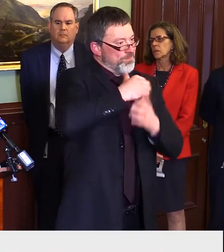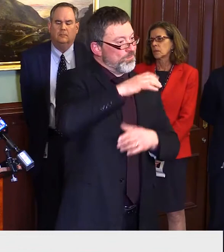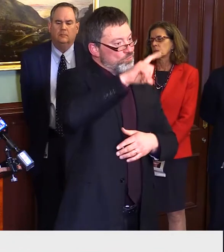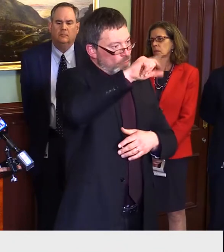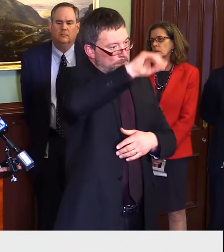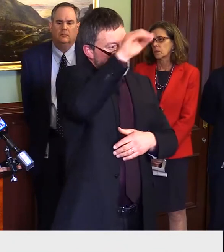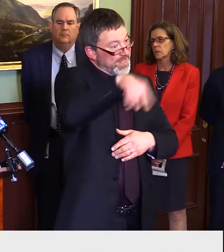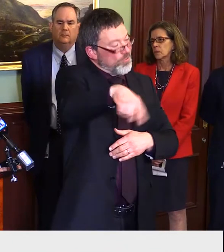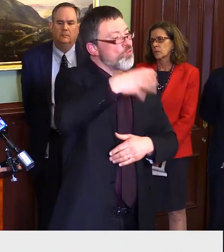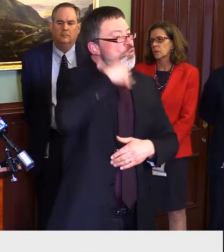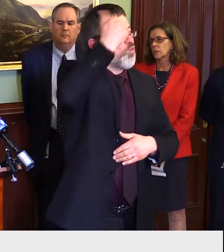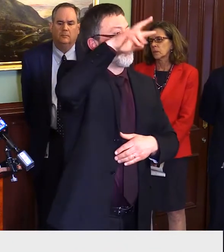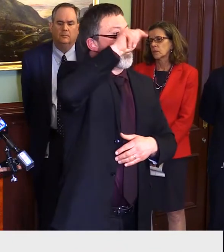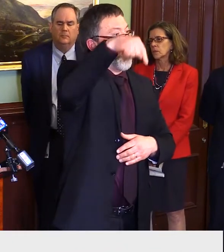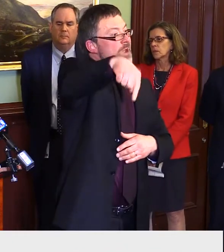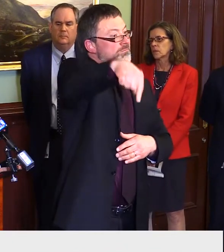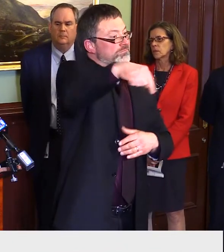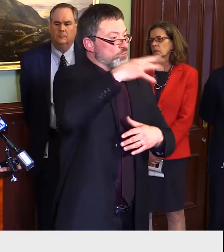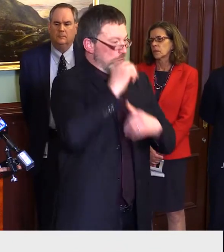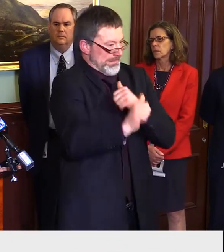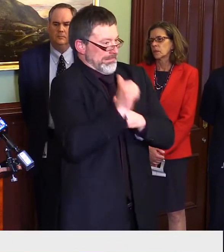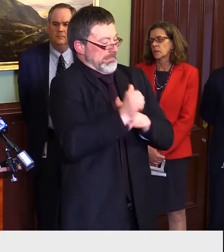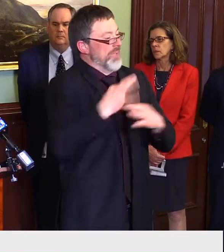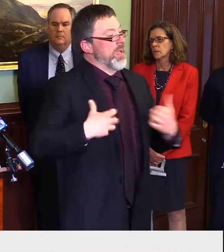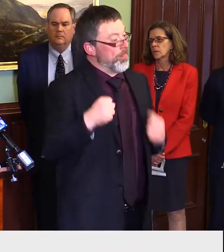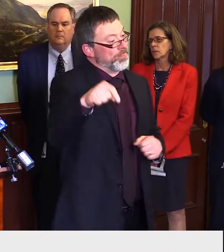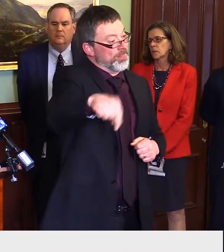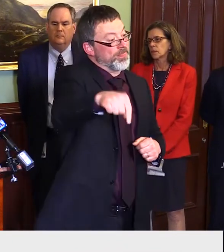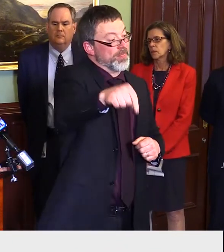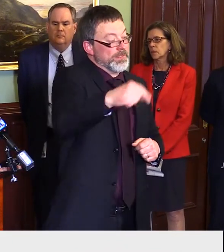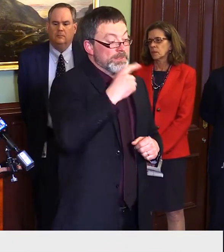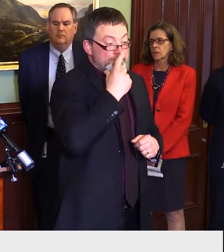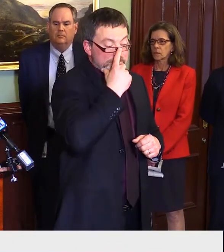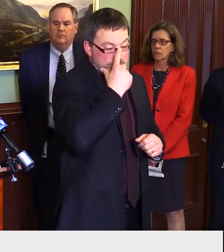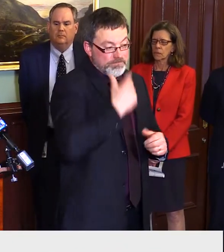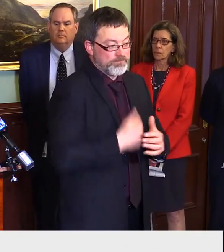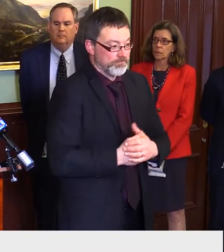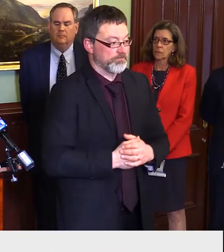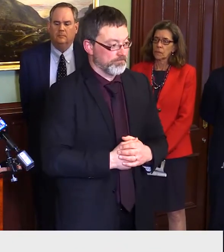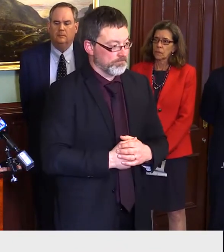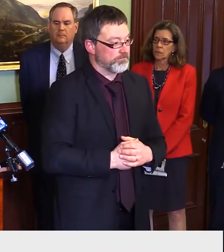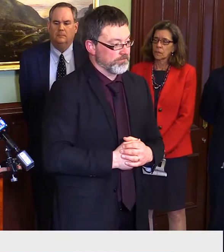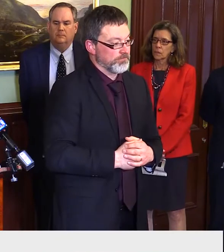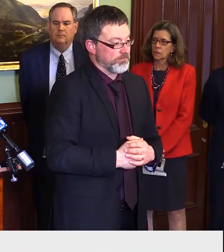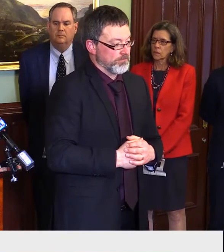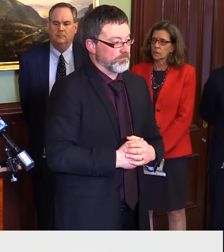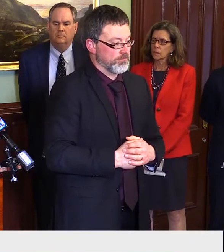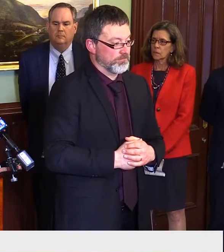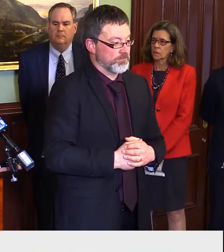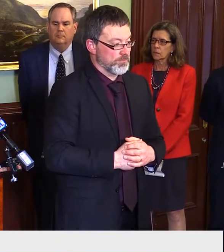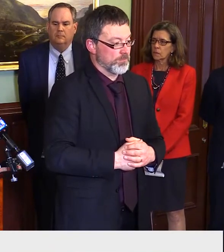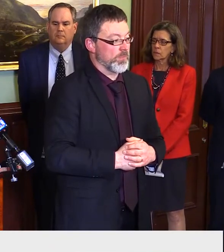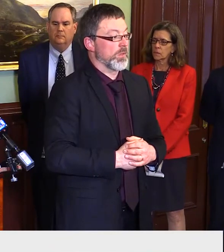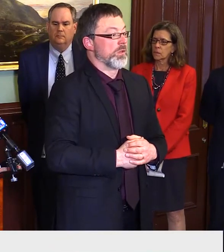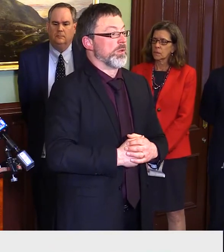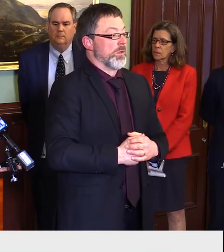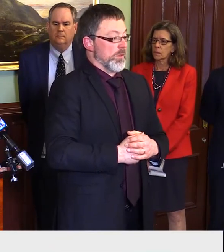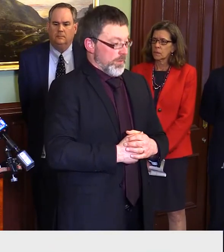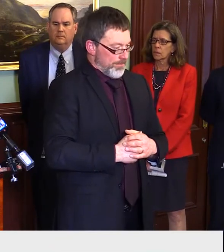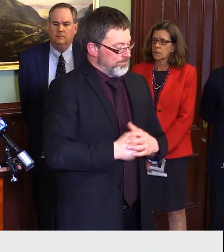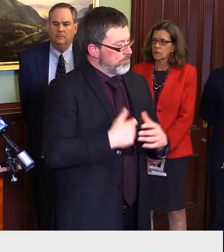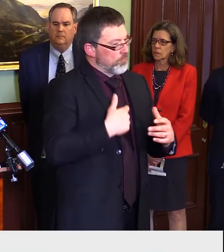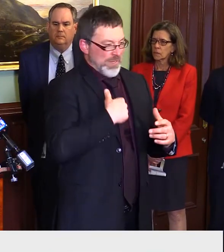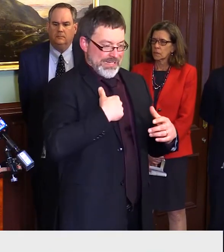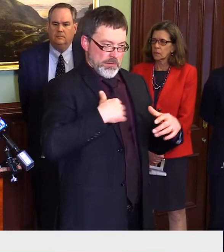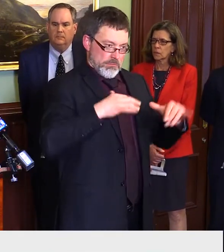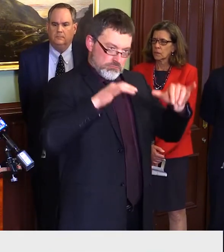we're available to field calls and respond to questions, even if we need to consult with others to get the best information possible. In response to